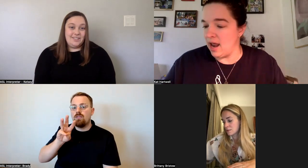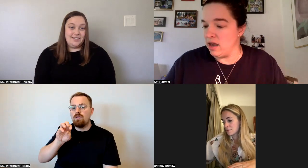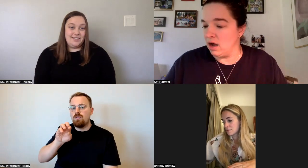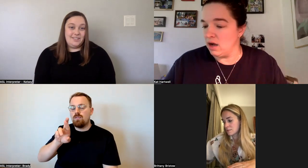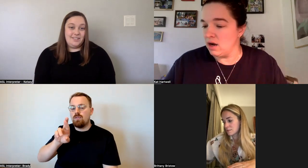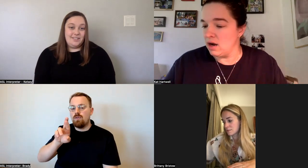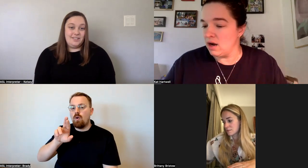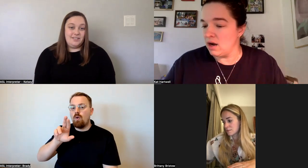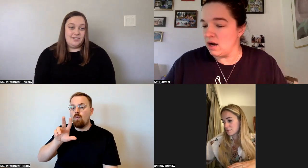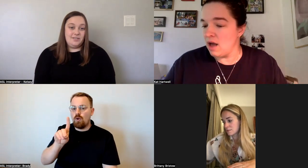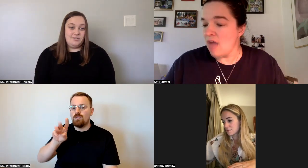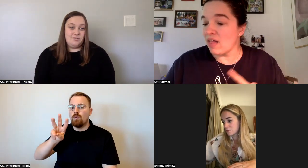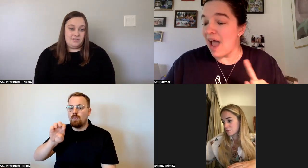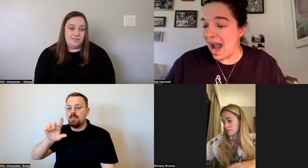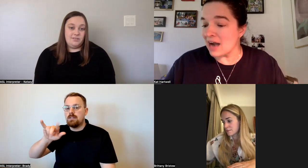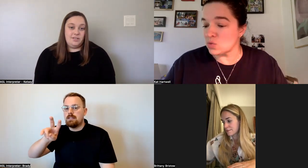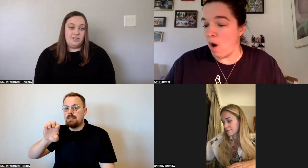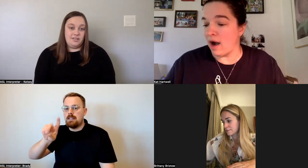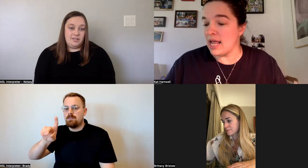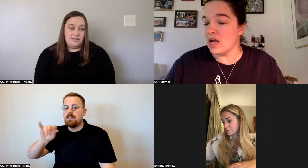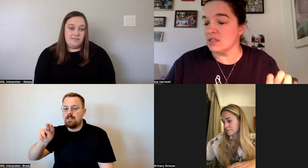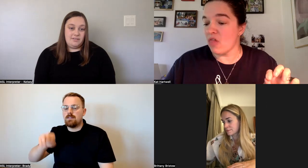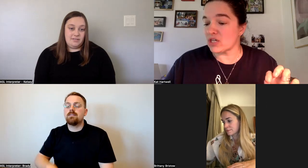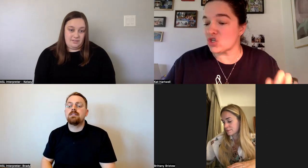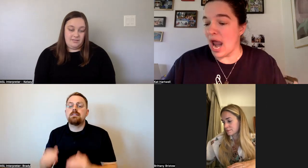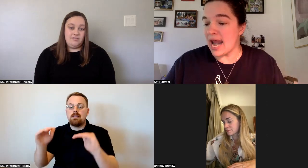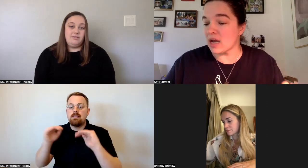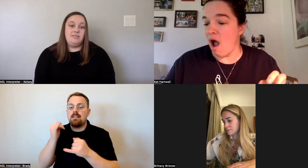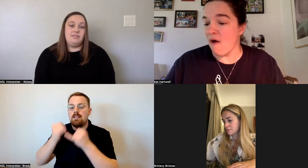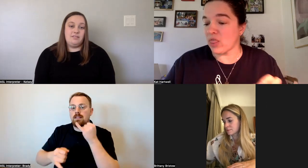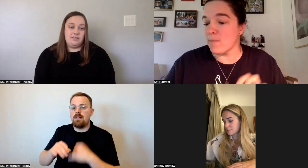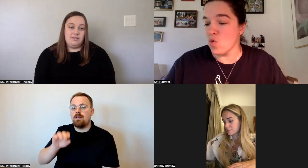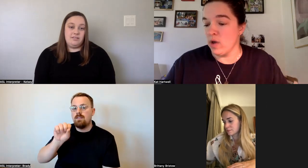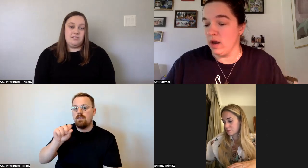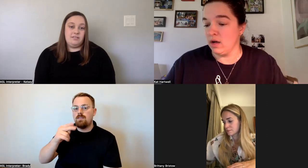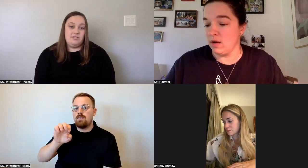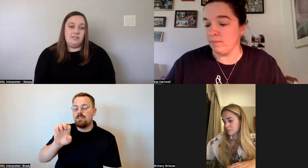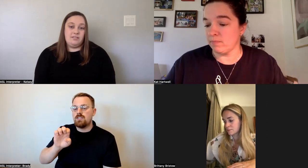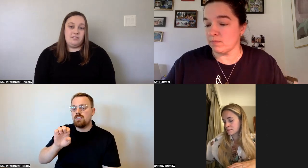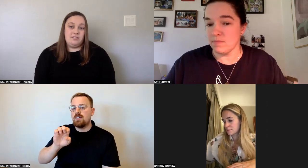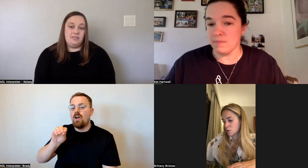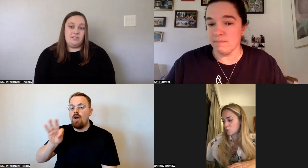Lived In. The last one in The Shade of the Moon.